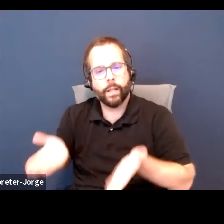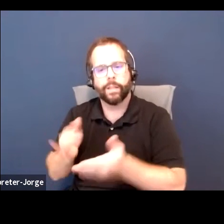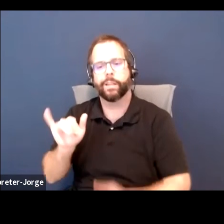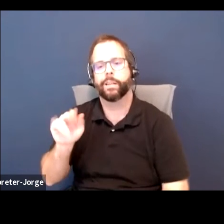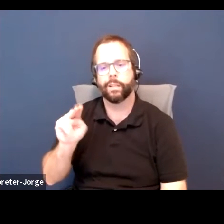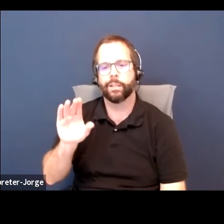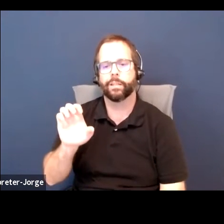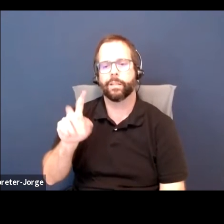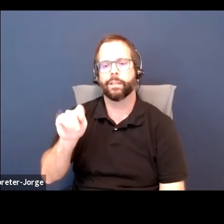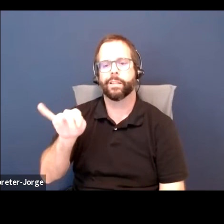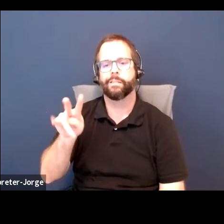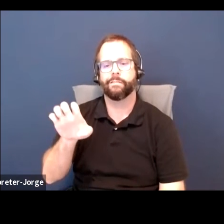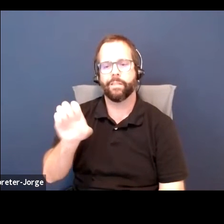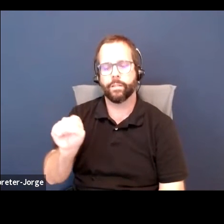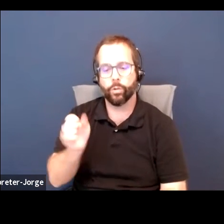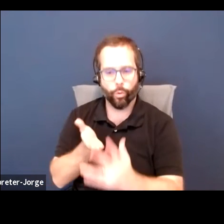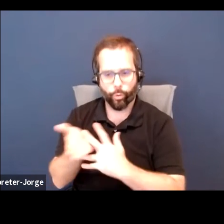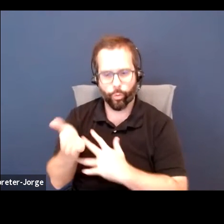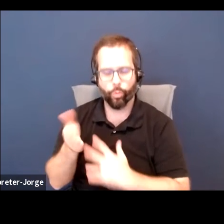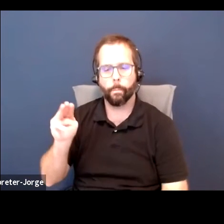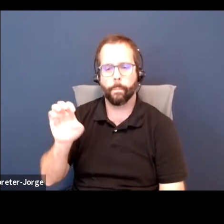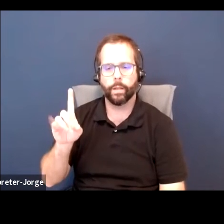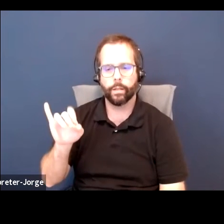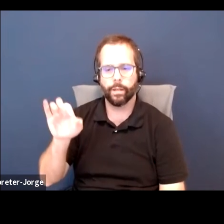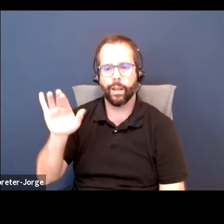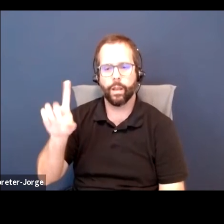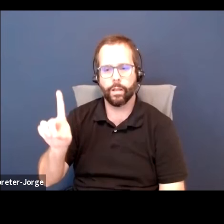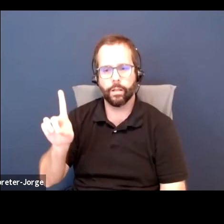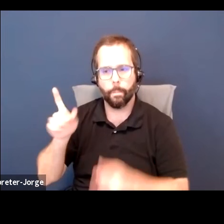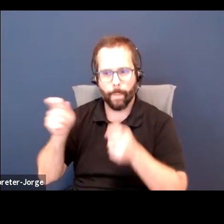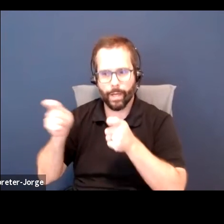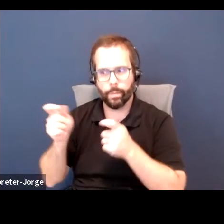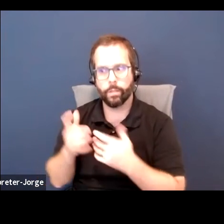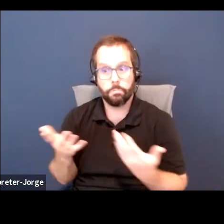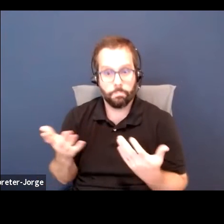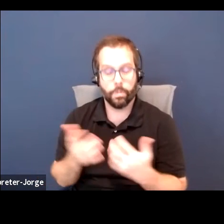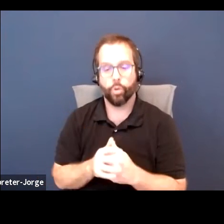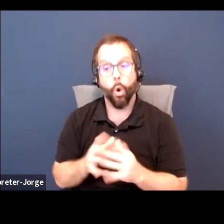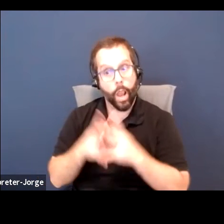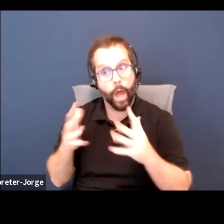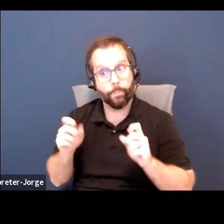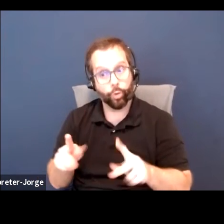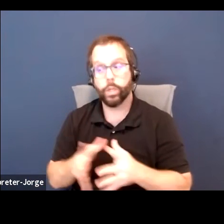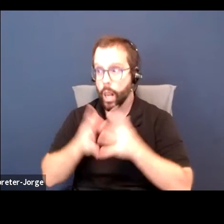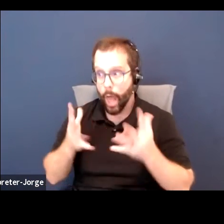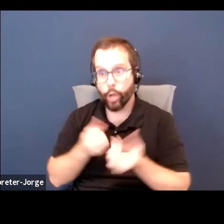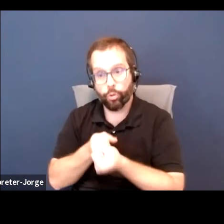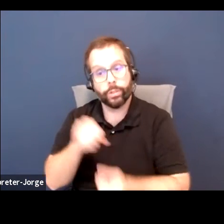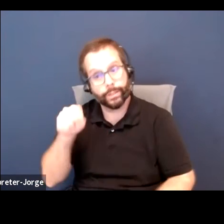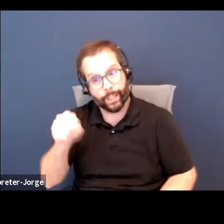there are a lot of opportunities and a lot of support that you can get, but the key piece of this